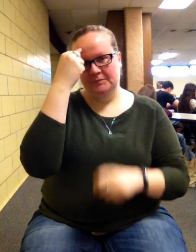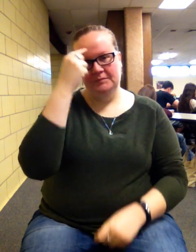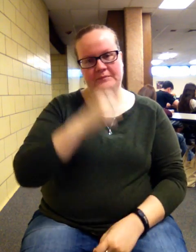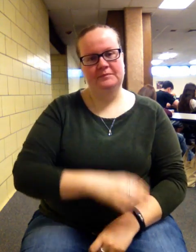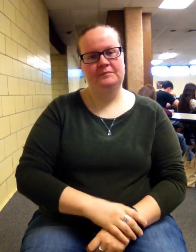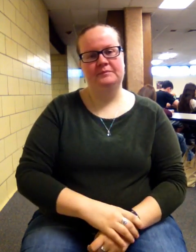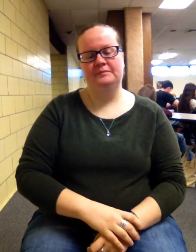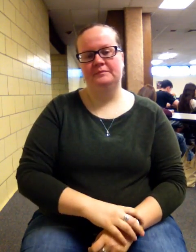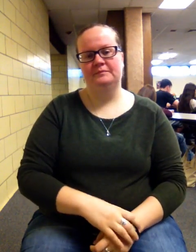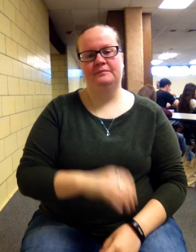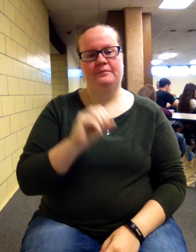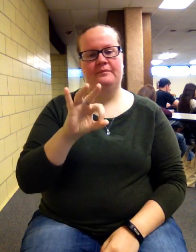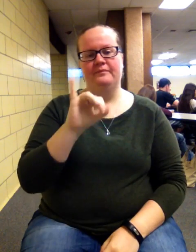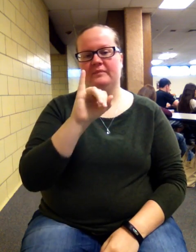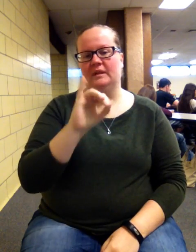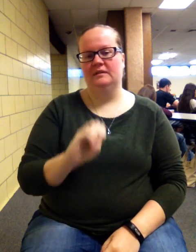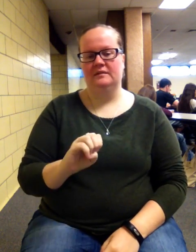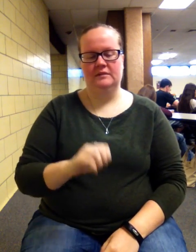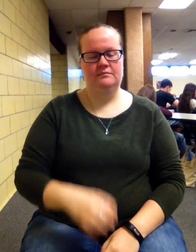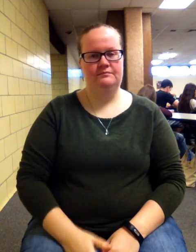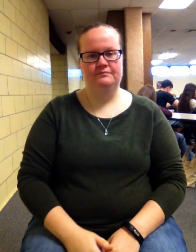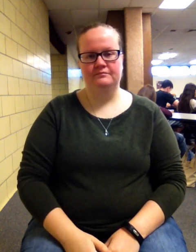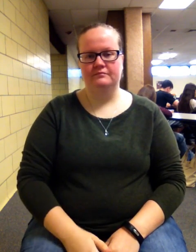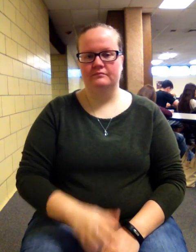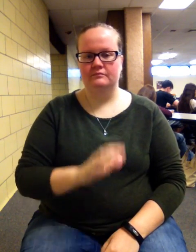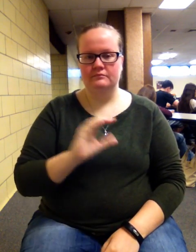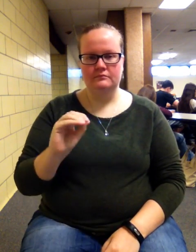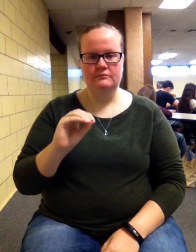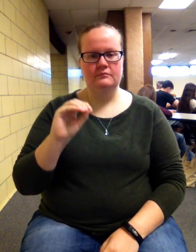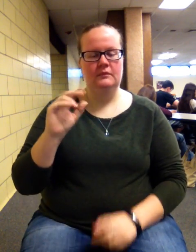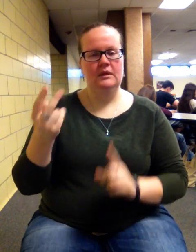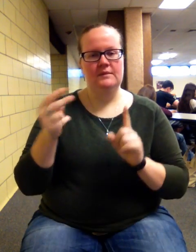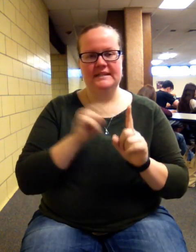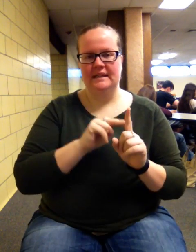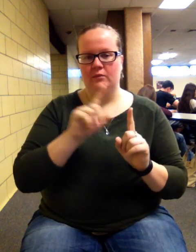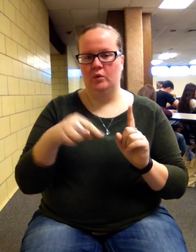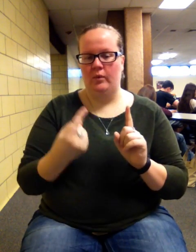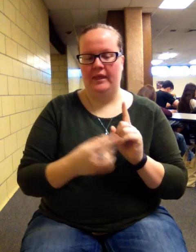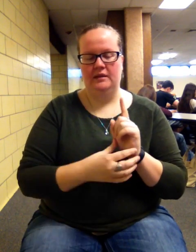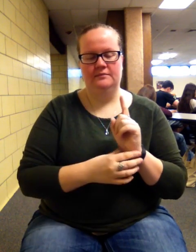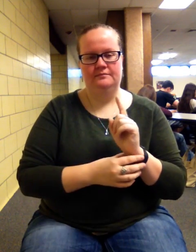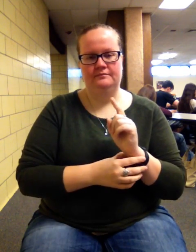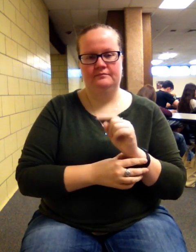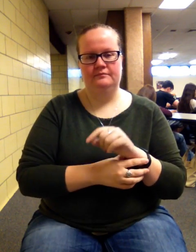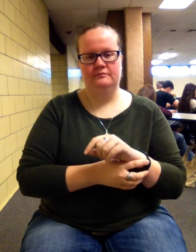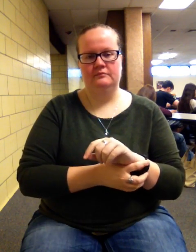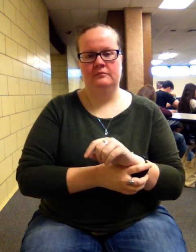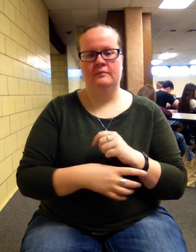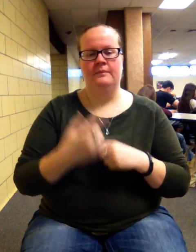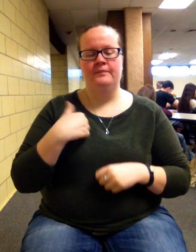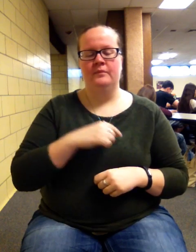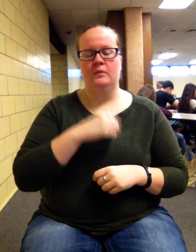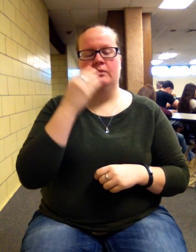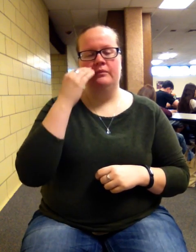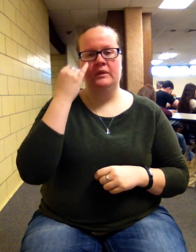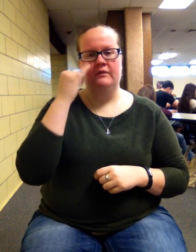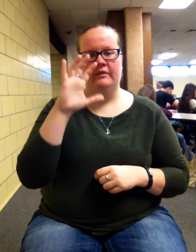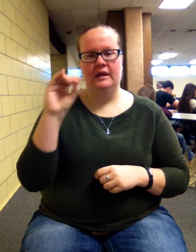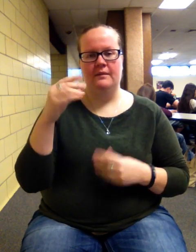of I sub E. Company standpoint only. So we know that if the company sells additional